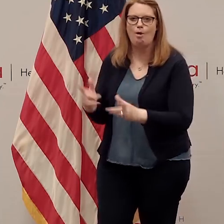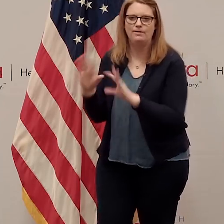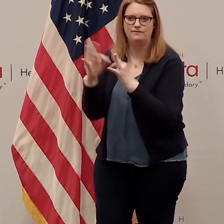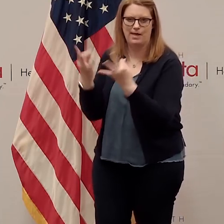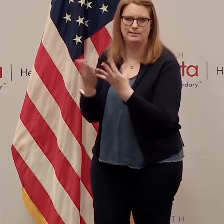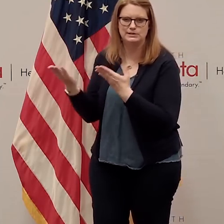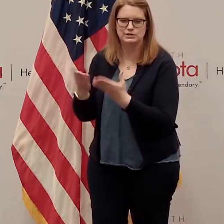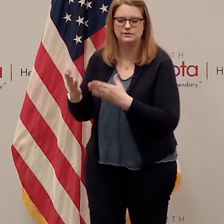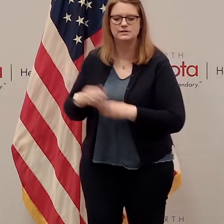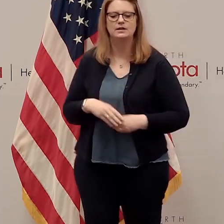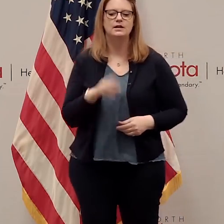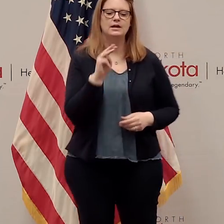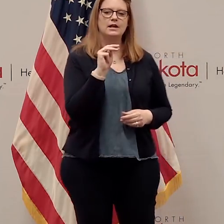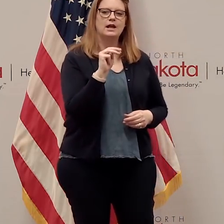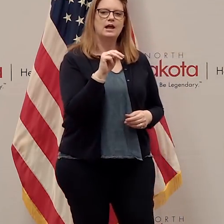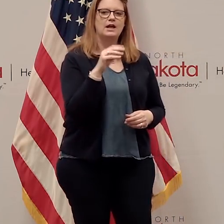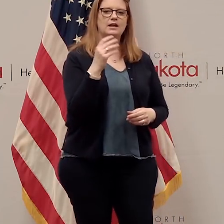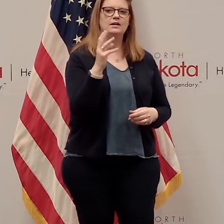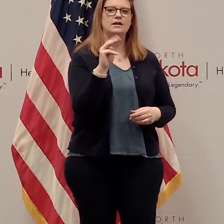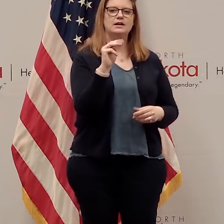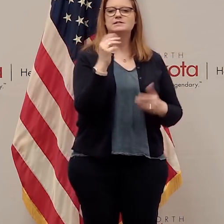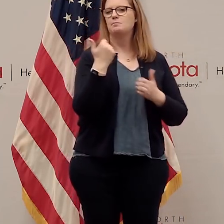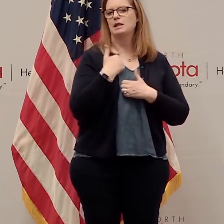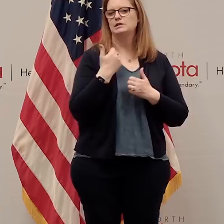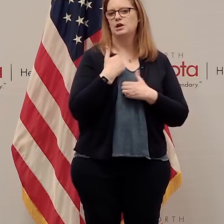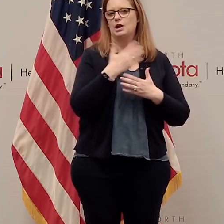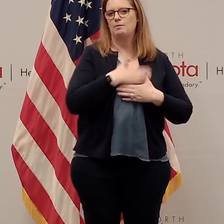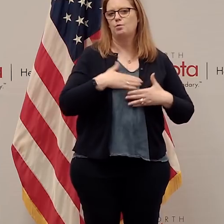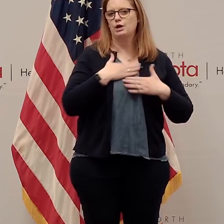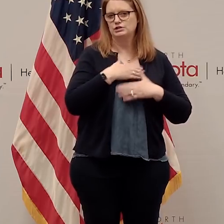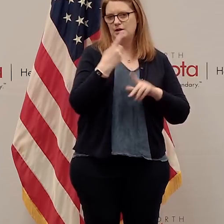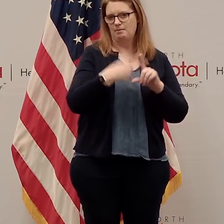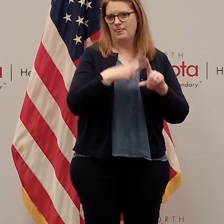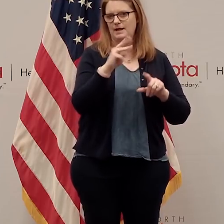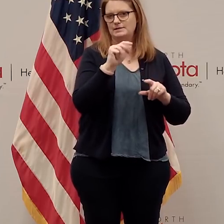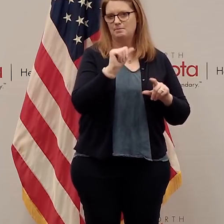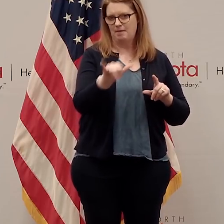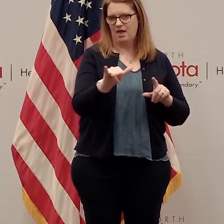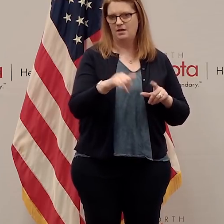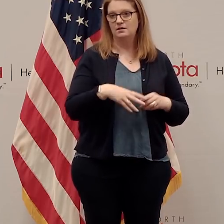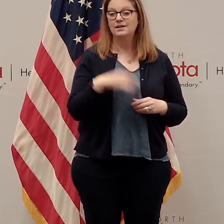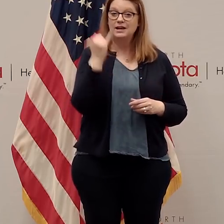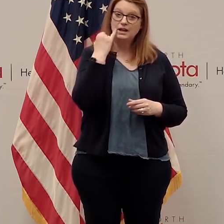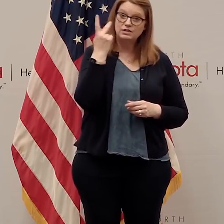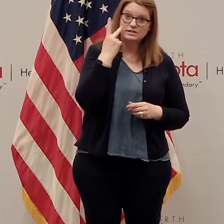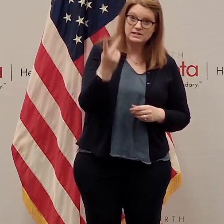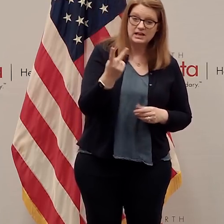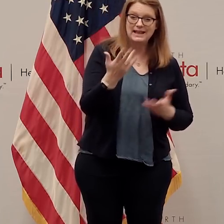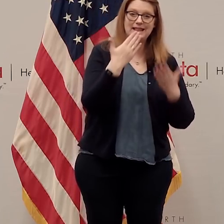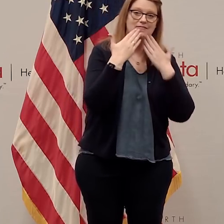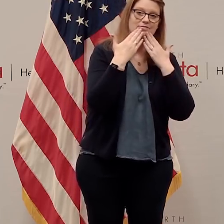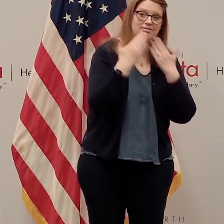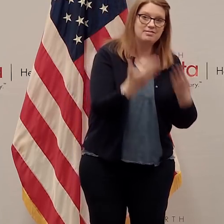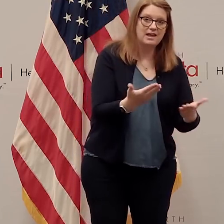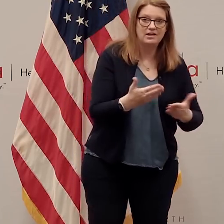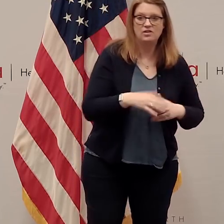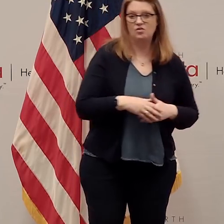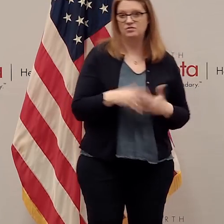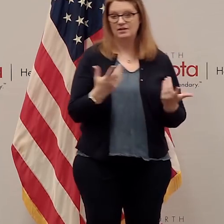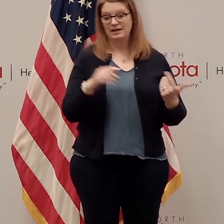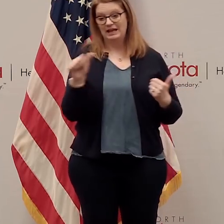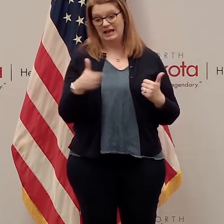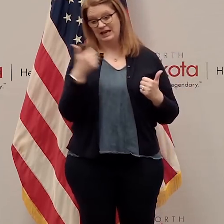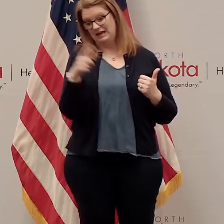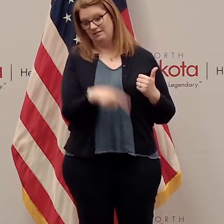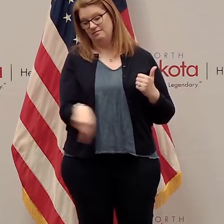on Friday is also Military Appreciation Month, so take a moment to thank a Guardsman if you see him, and thank anyone around you who